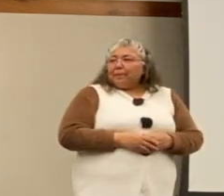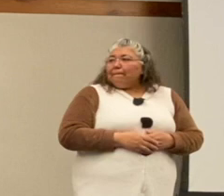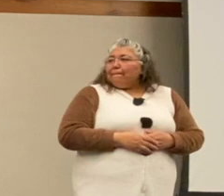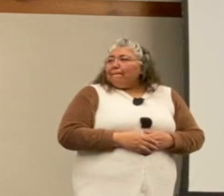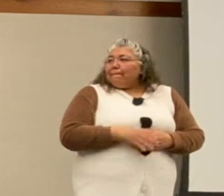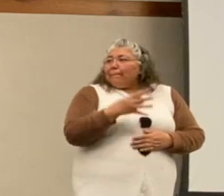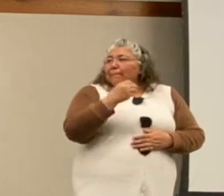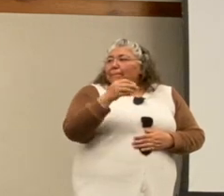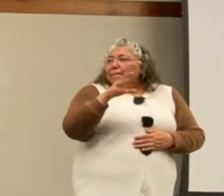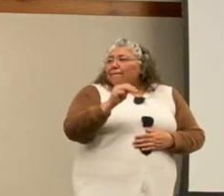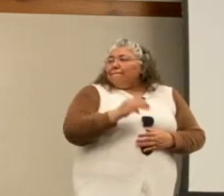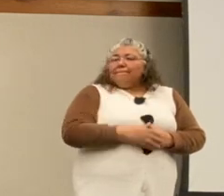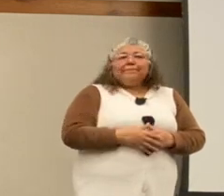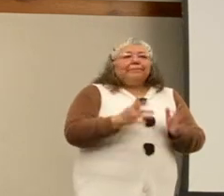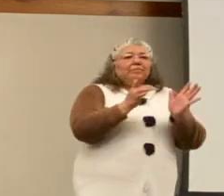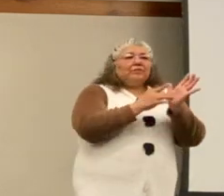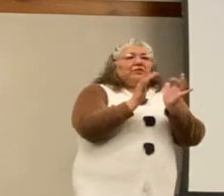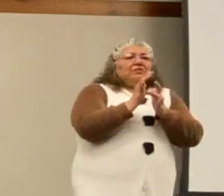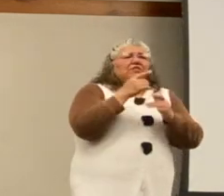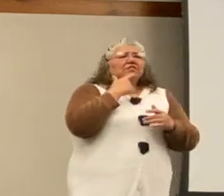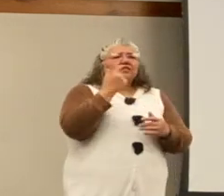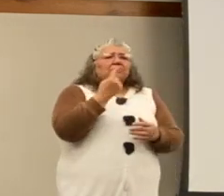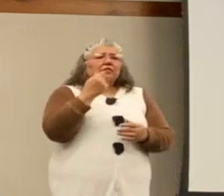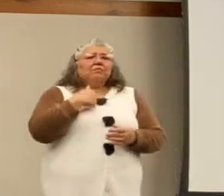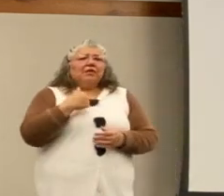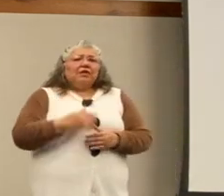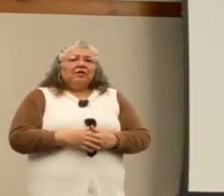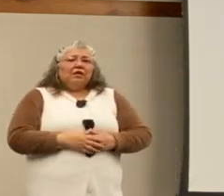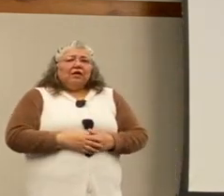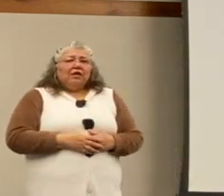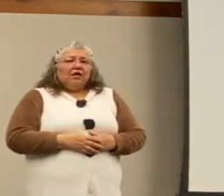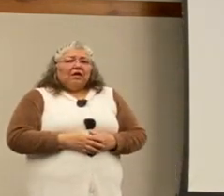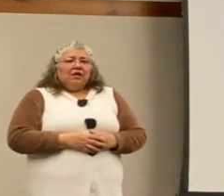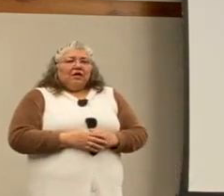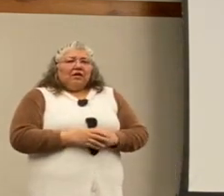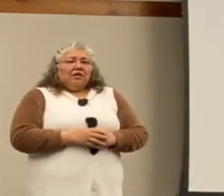and Jesus said something to me that was